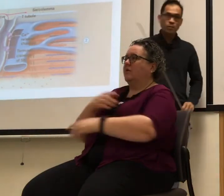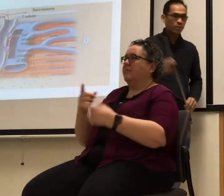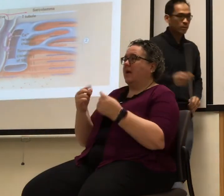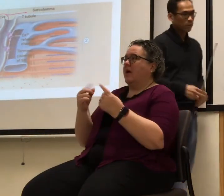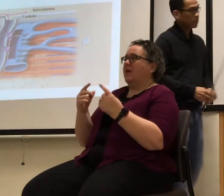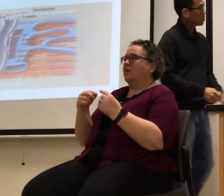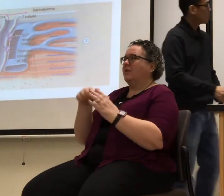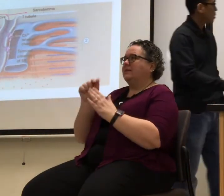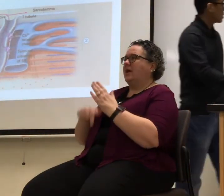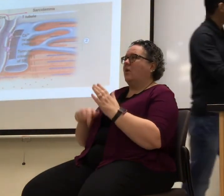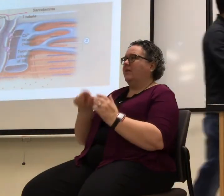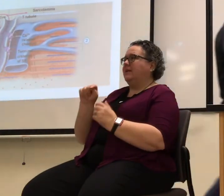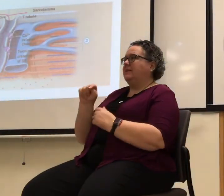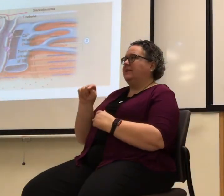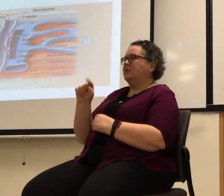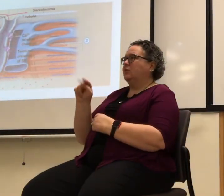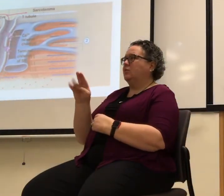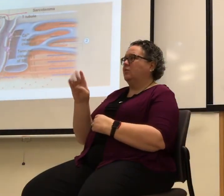T-tubule.